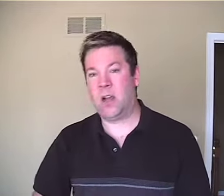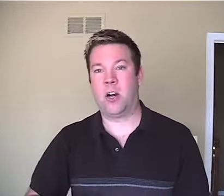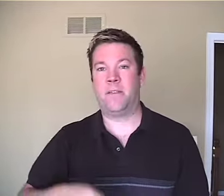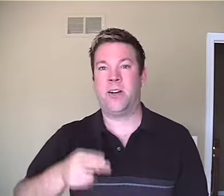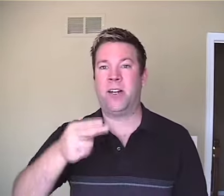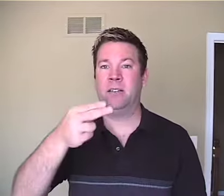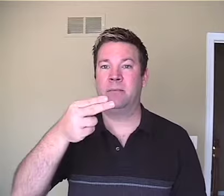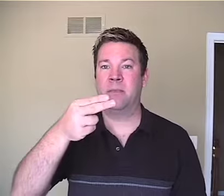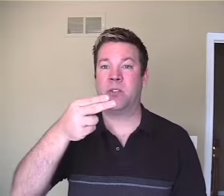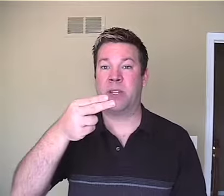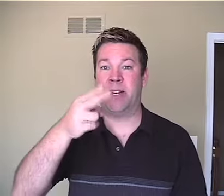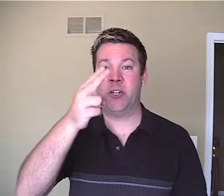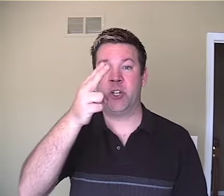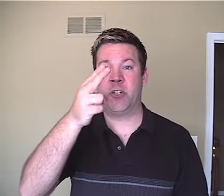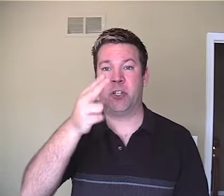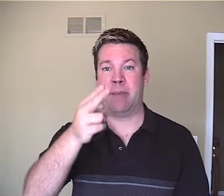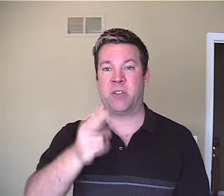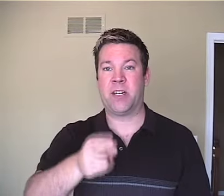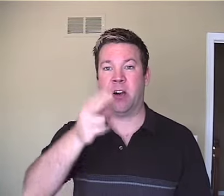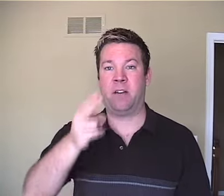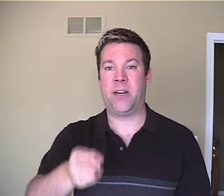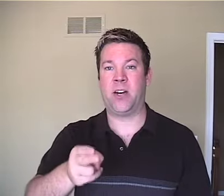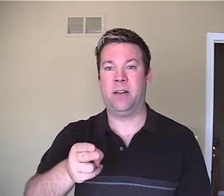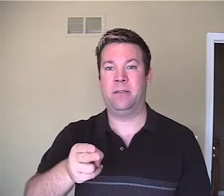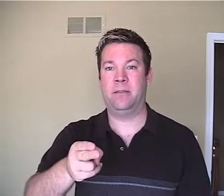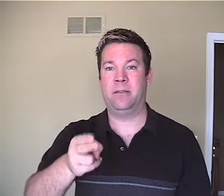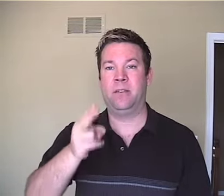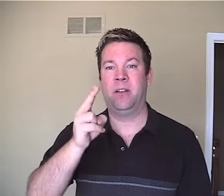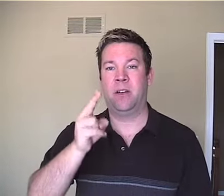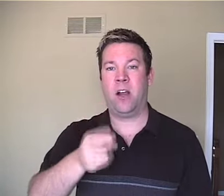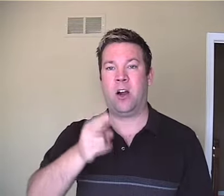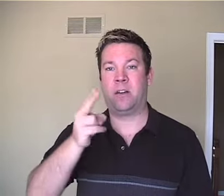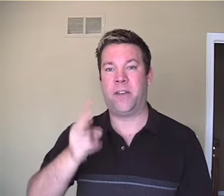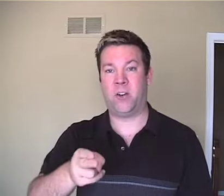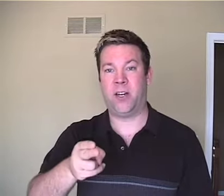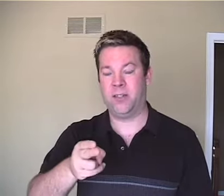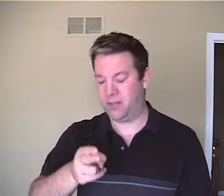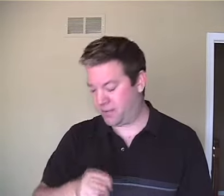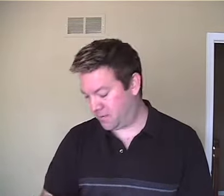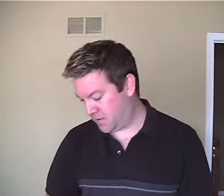Hard of hearing, it's with an H, just bounce it. Hard of hearing. Hard of hearing.